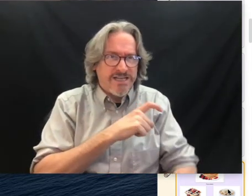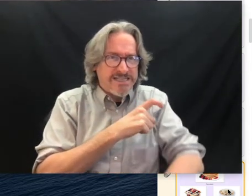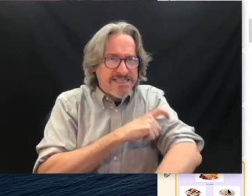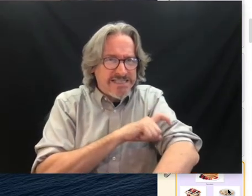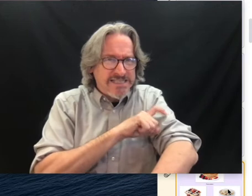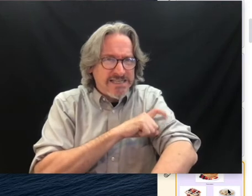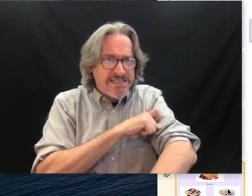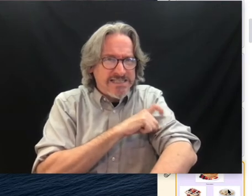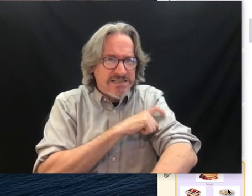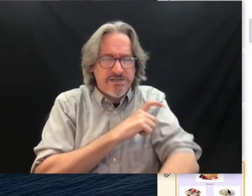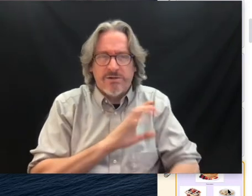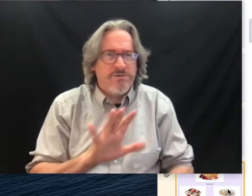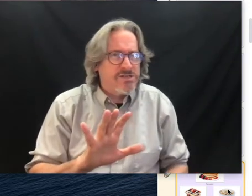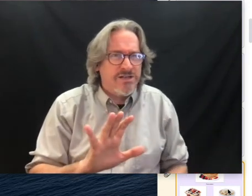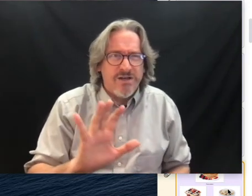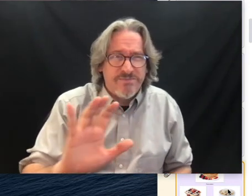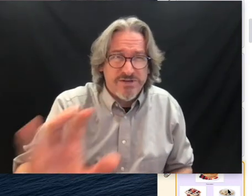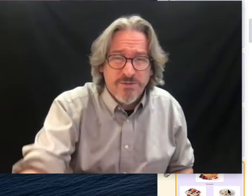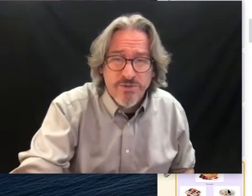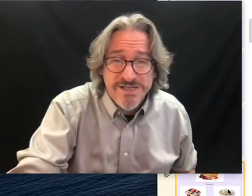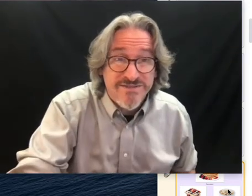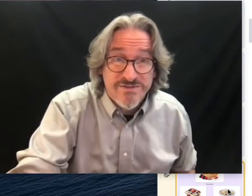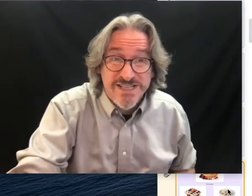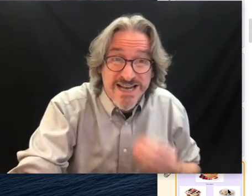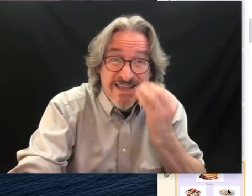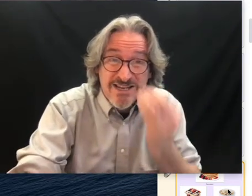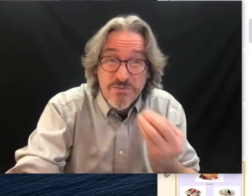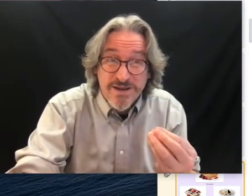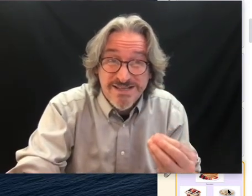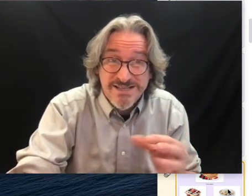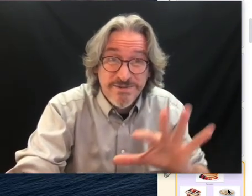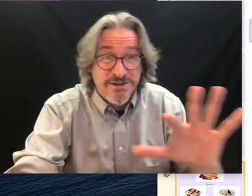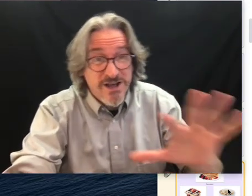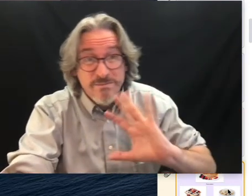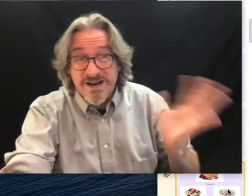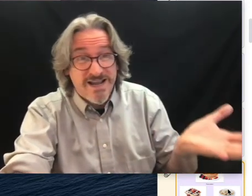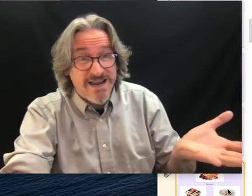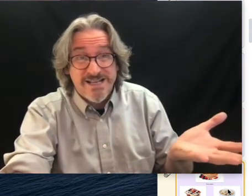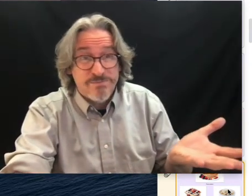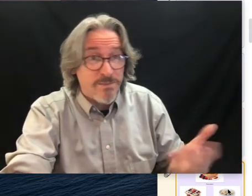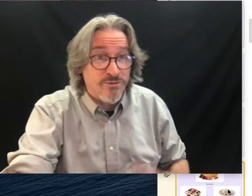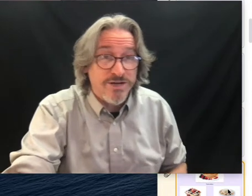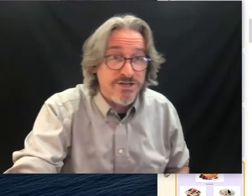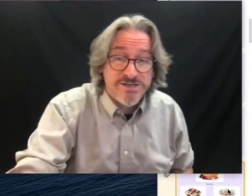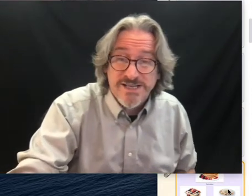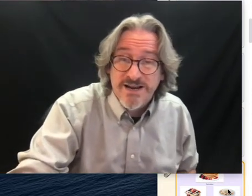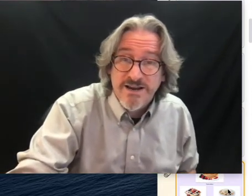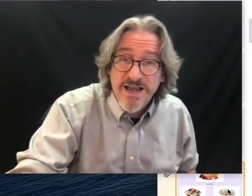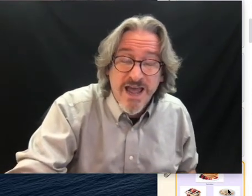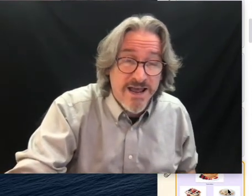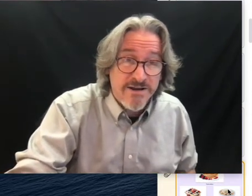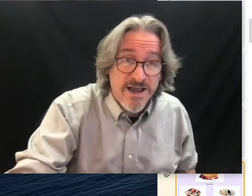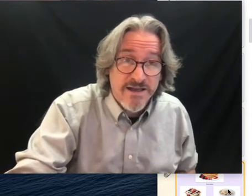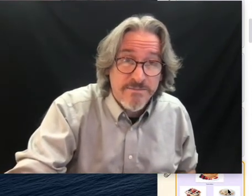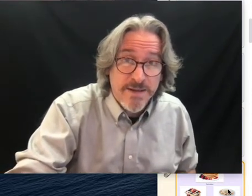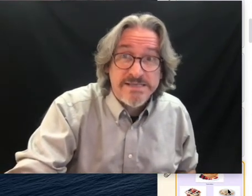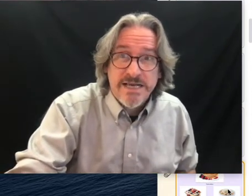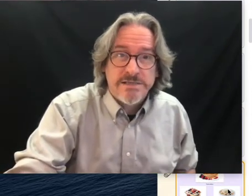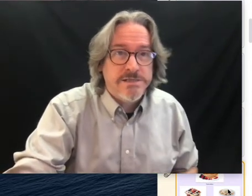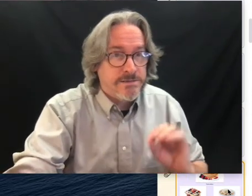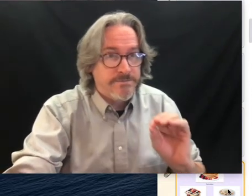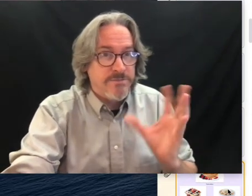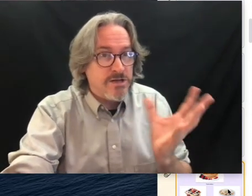There's like cereal. There's some other ones I've never seen and they don't make sense to me. But again, it's probably a regional sign and